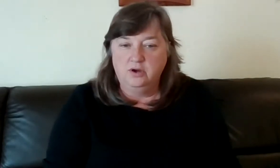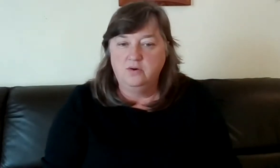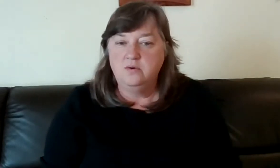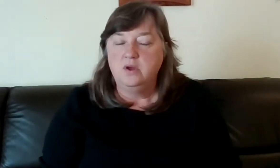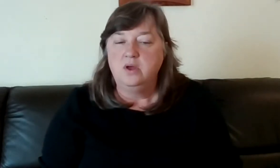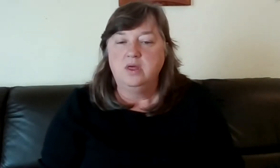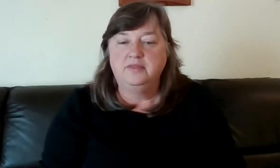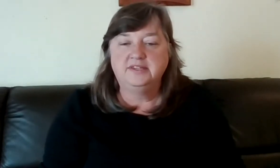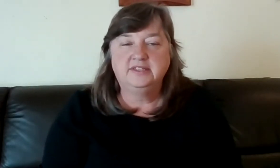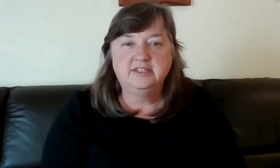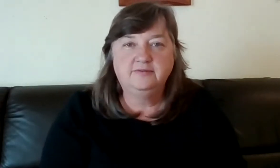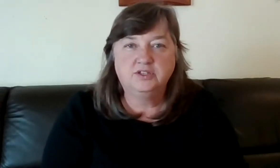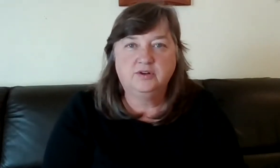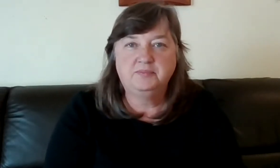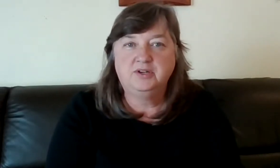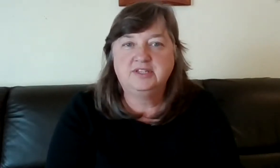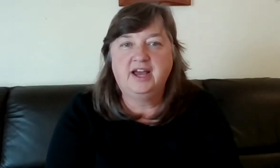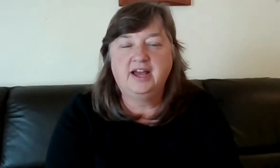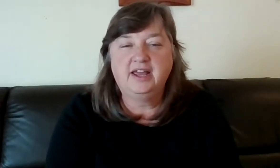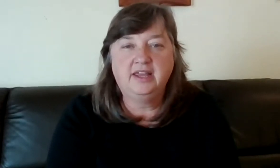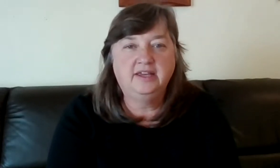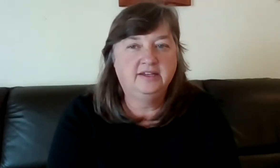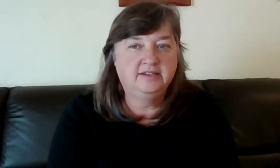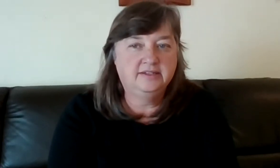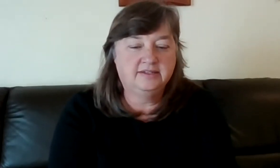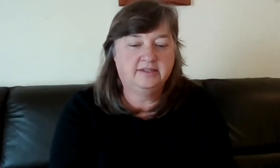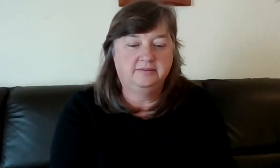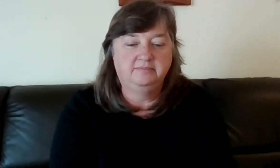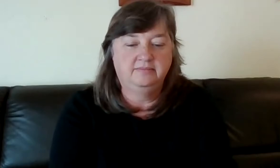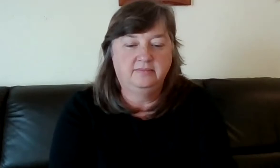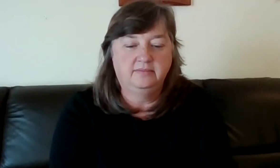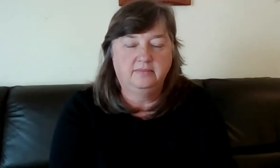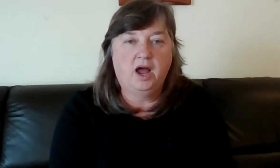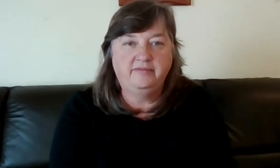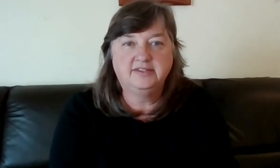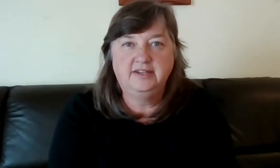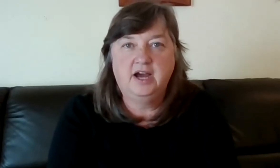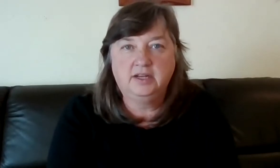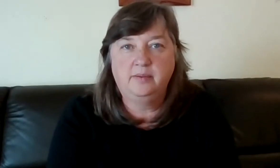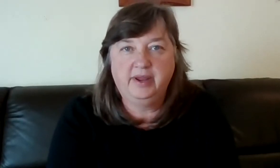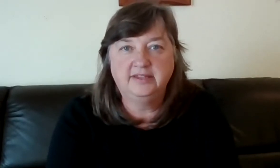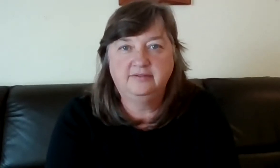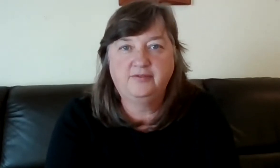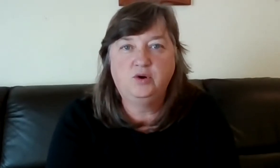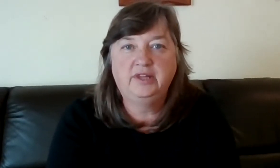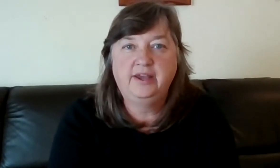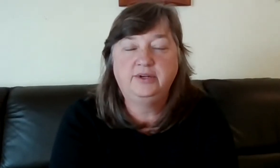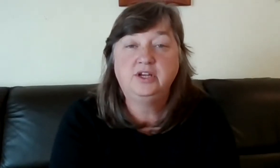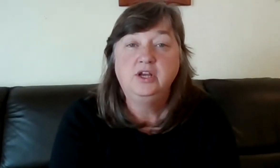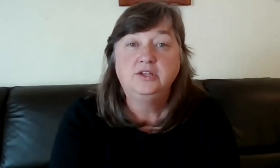Also, this list of descriptors is obviously not comprehensive of a whole language.